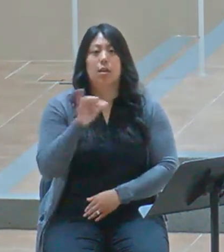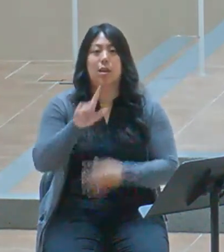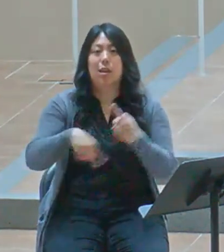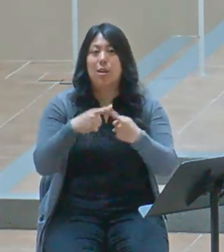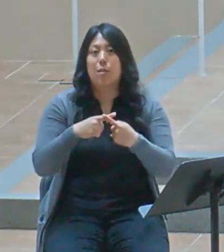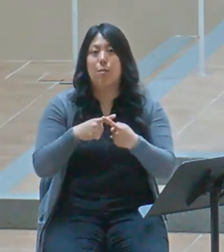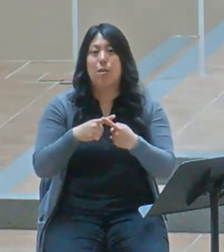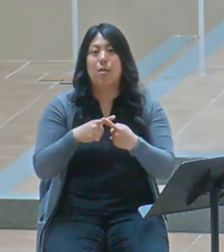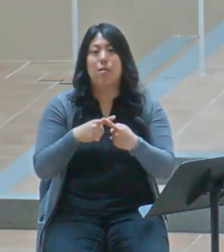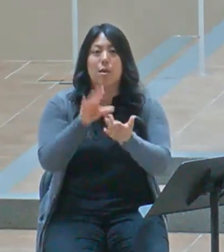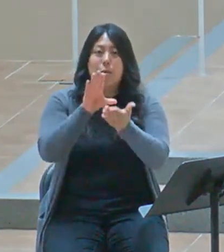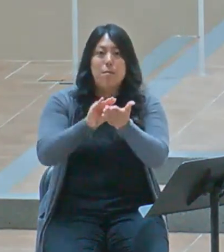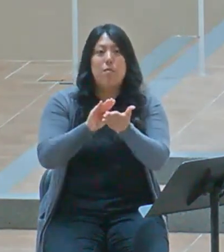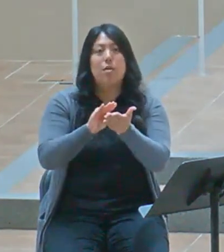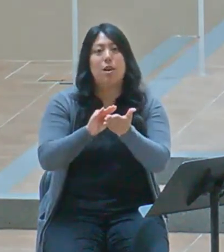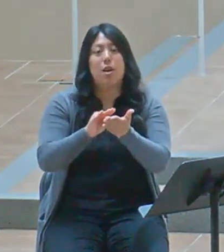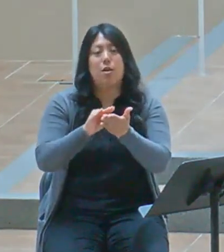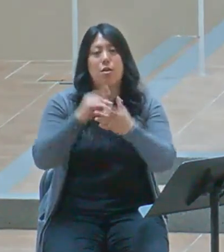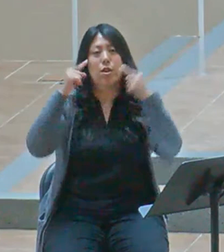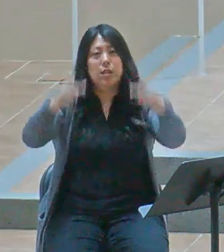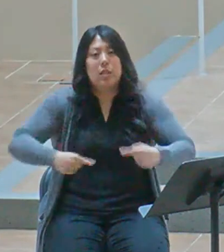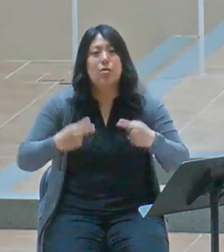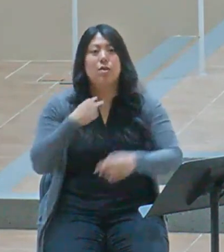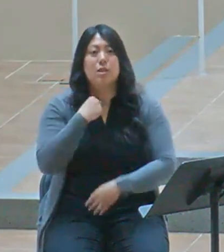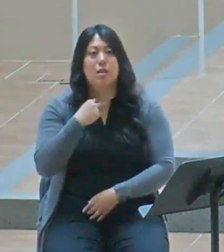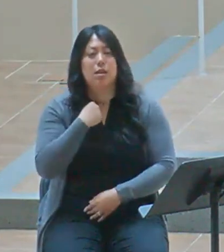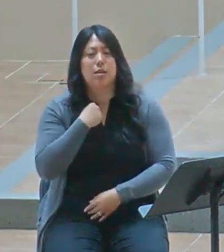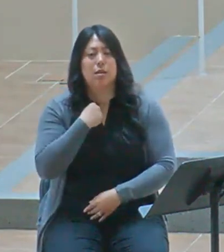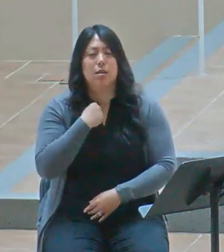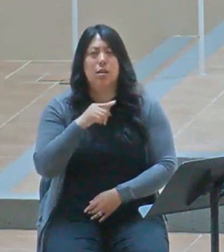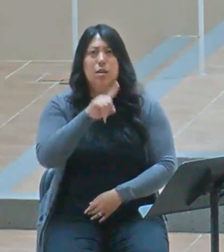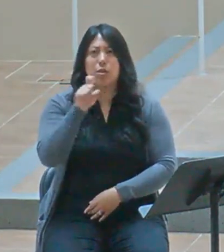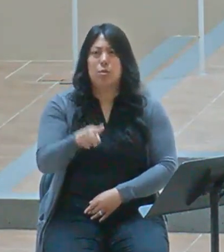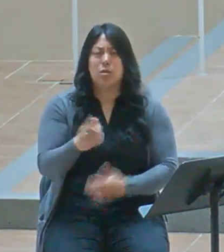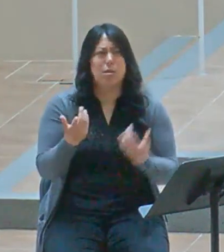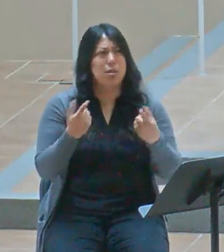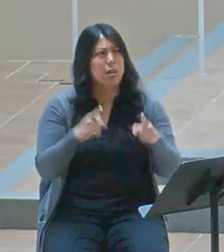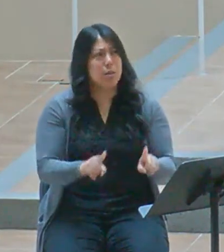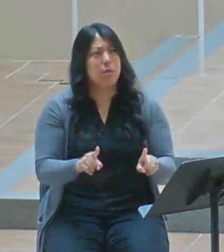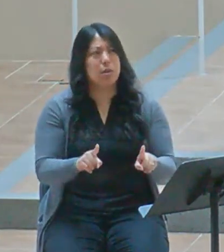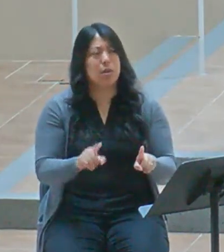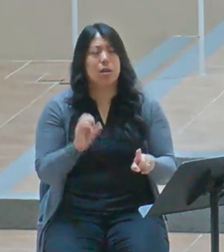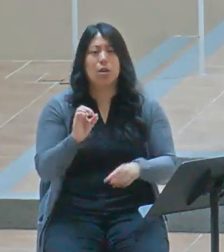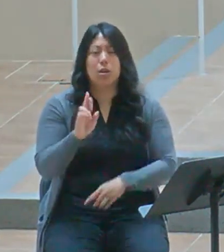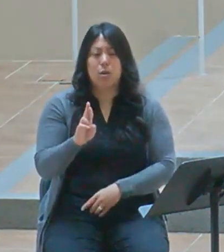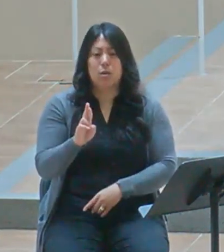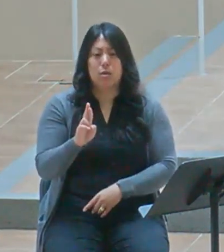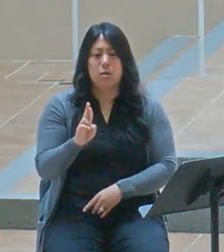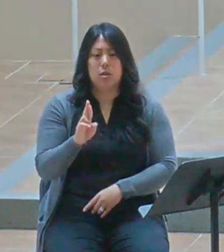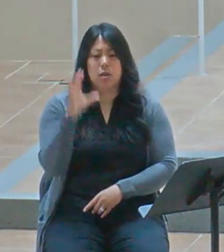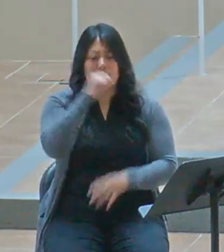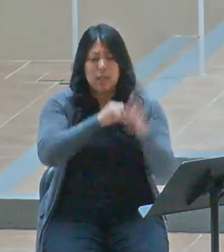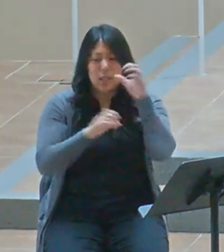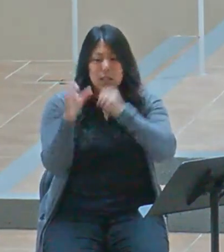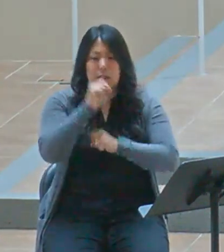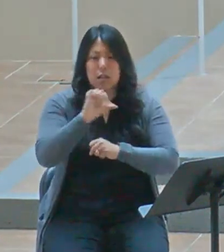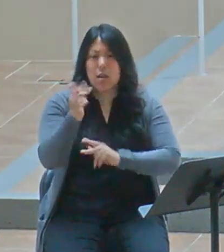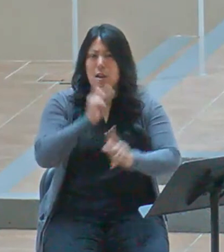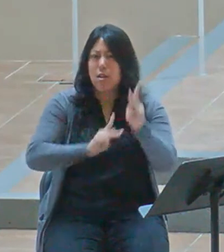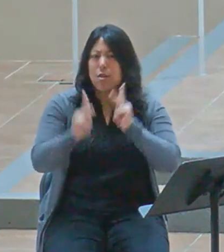lug nuts are stuck on a wheel, to question what has occurred, or to second guess others, what